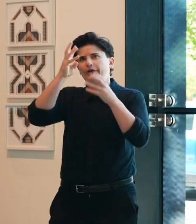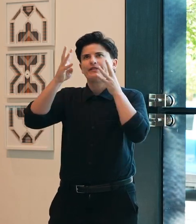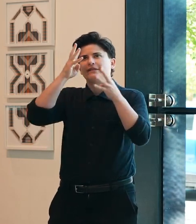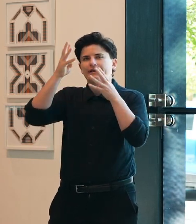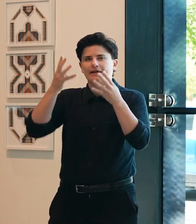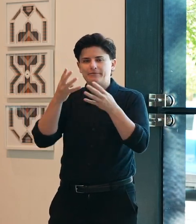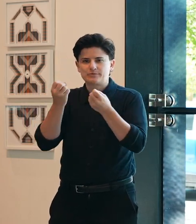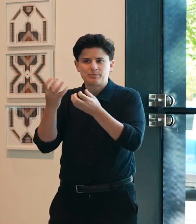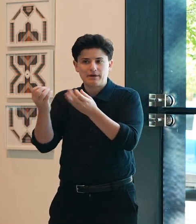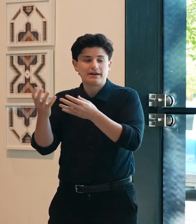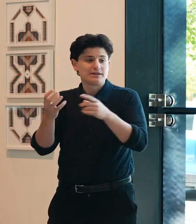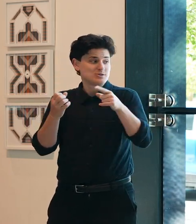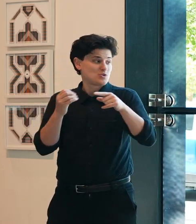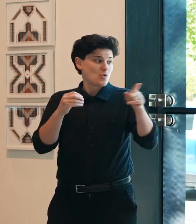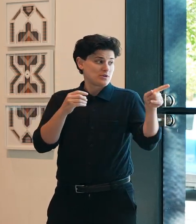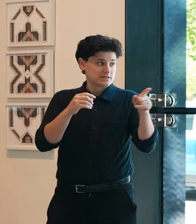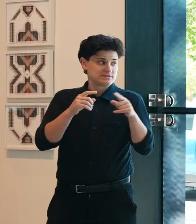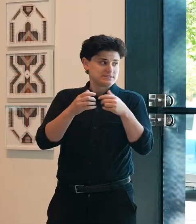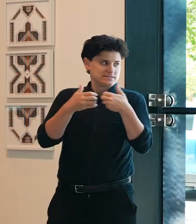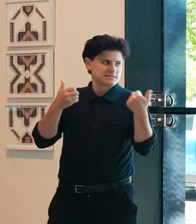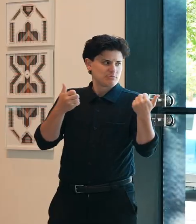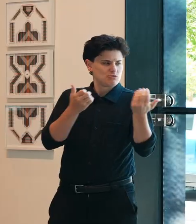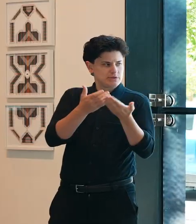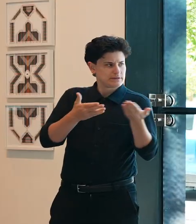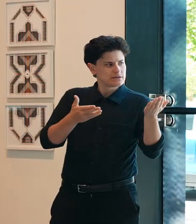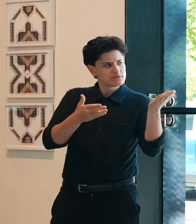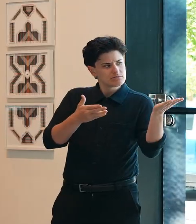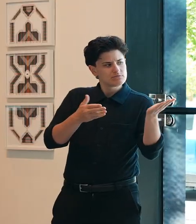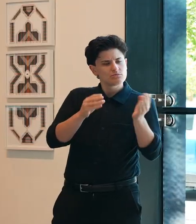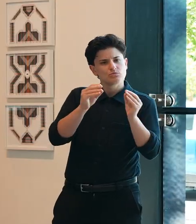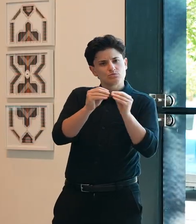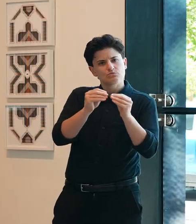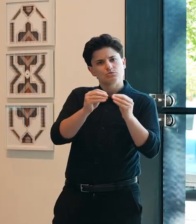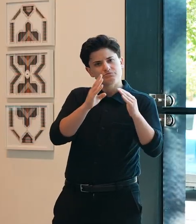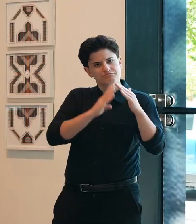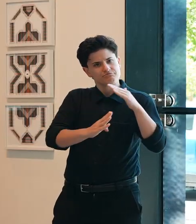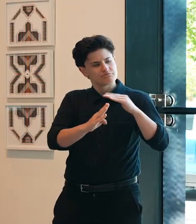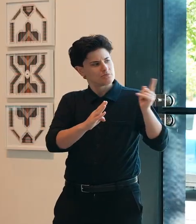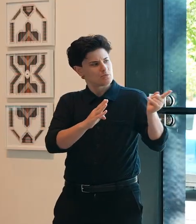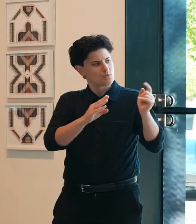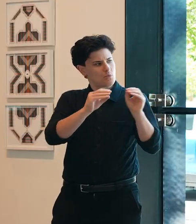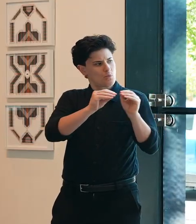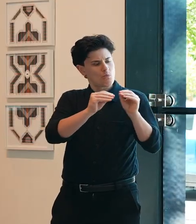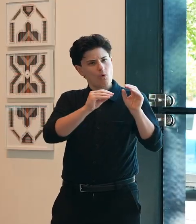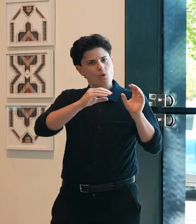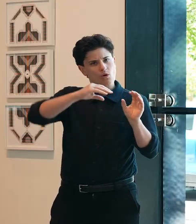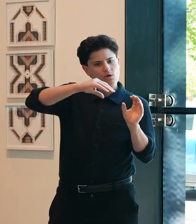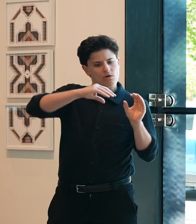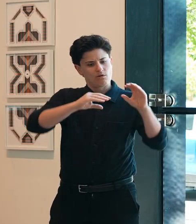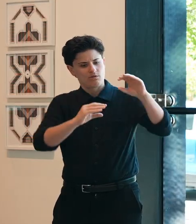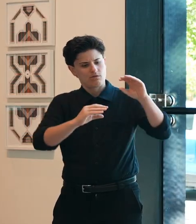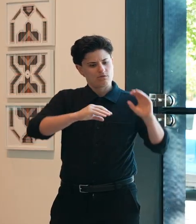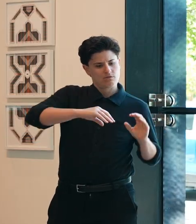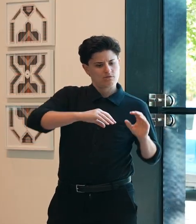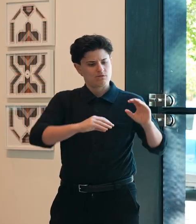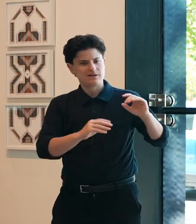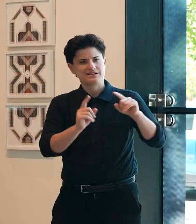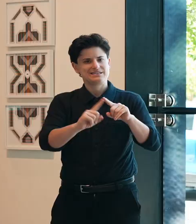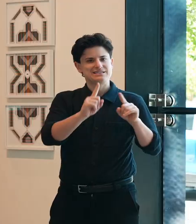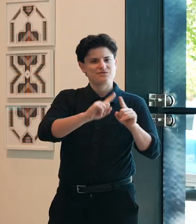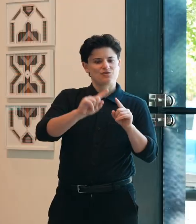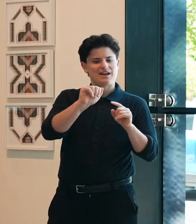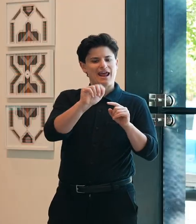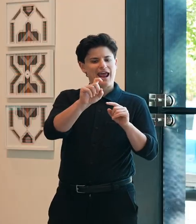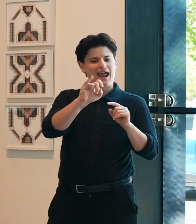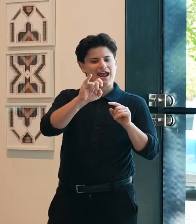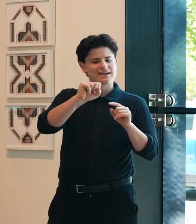so some other things, like this piece, was just turned on multiple axes. So it just